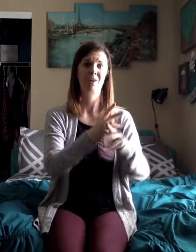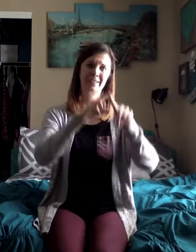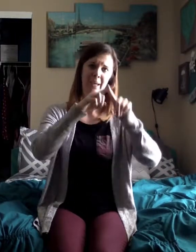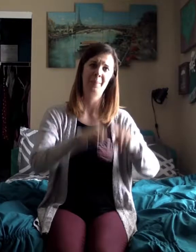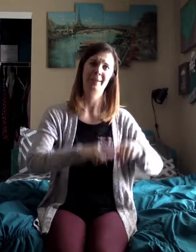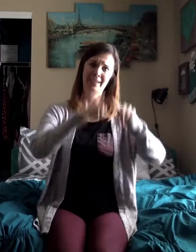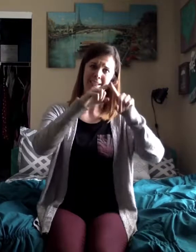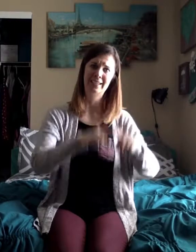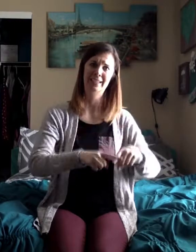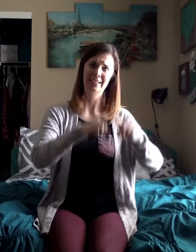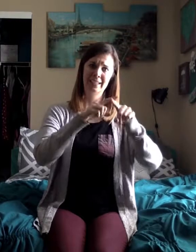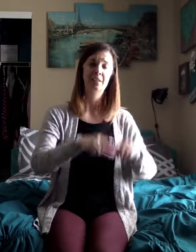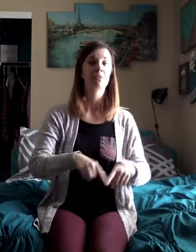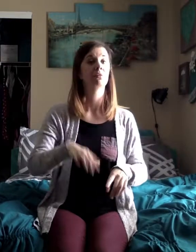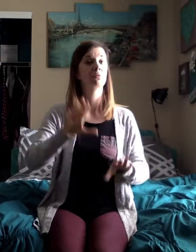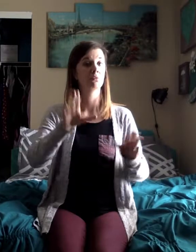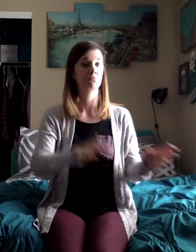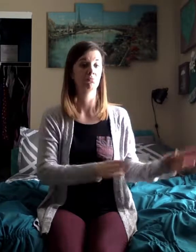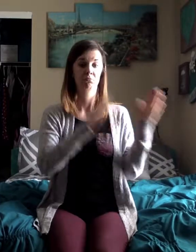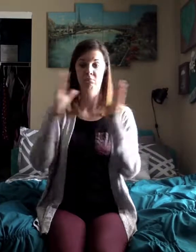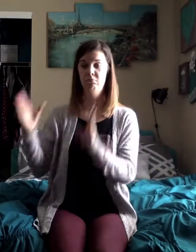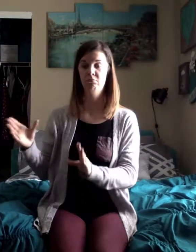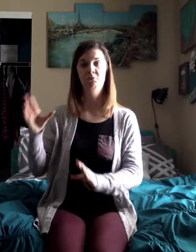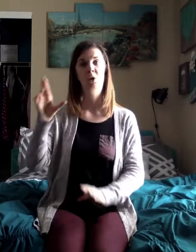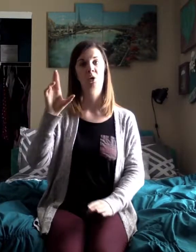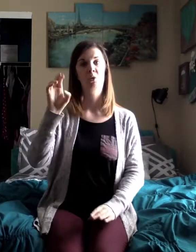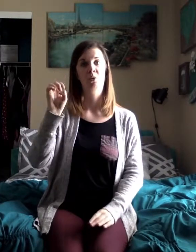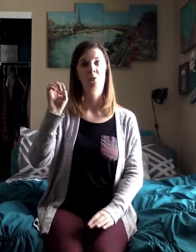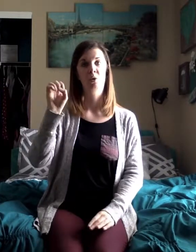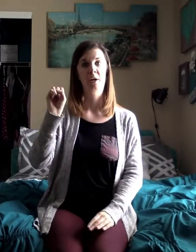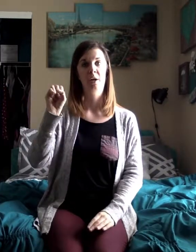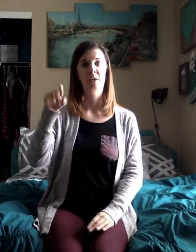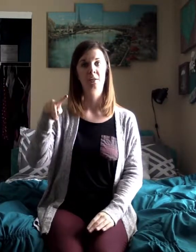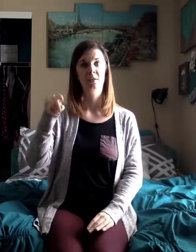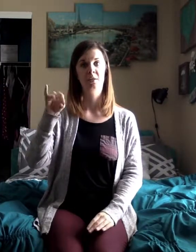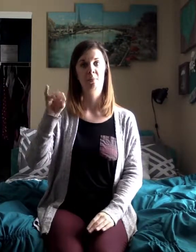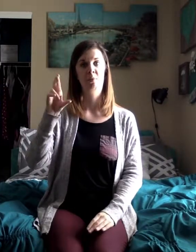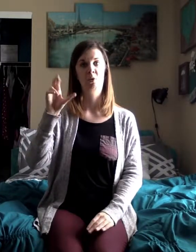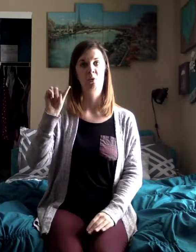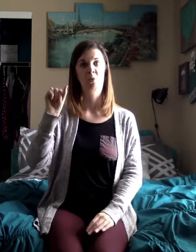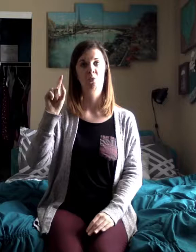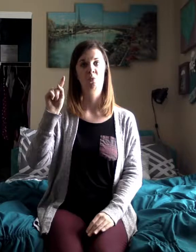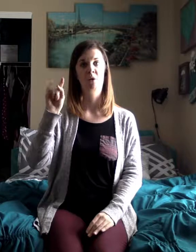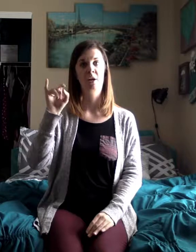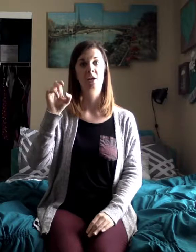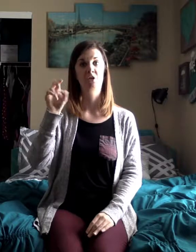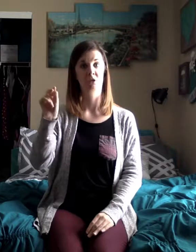Now, respiration, there are two types actually. So the two types of respiration are